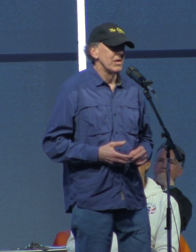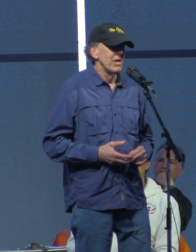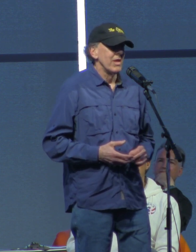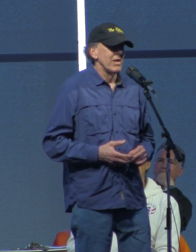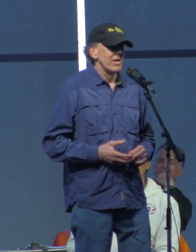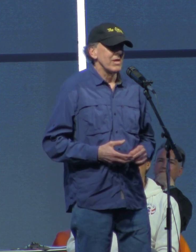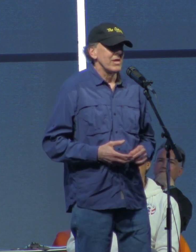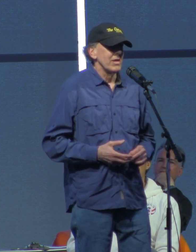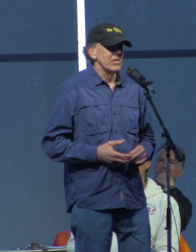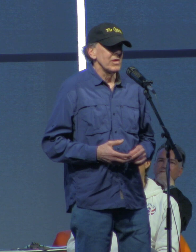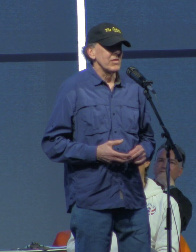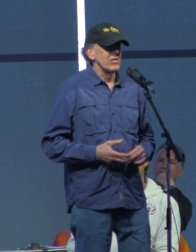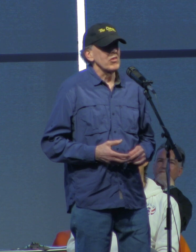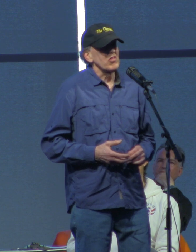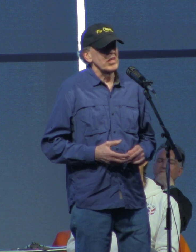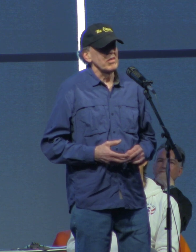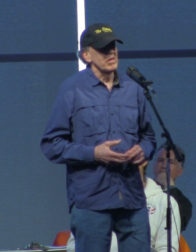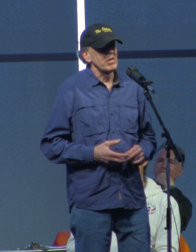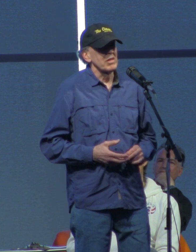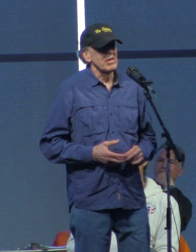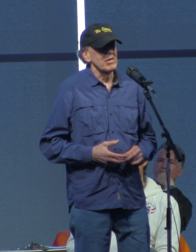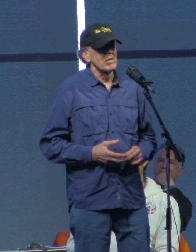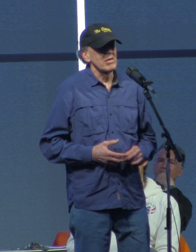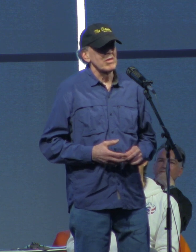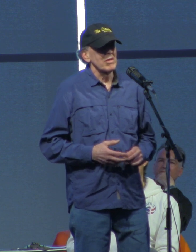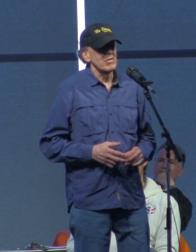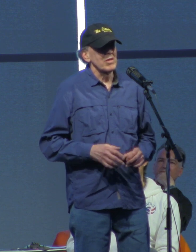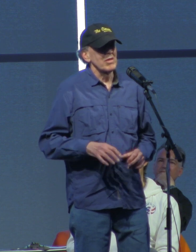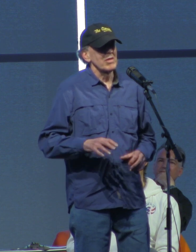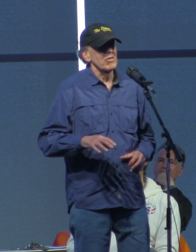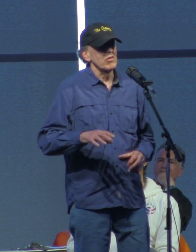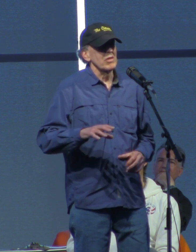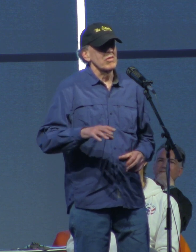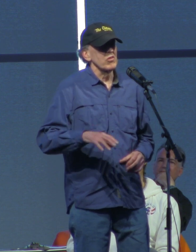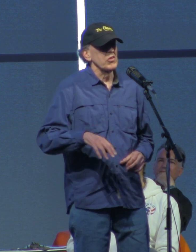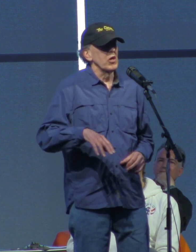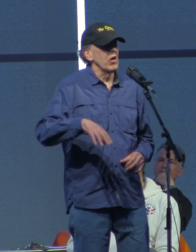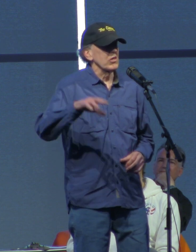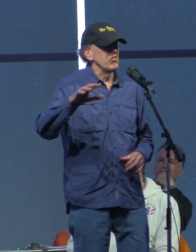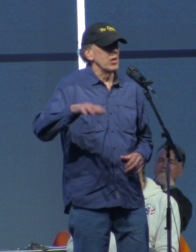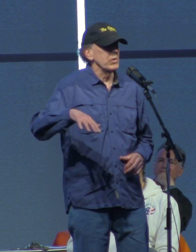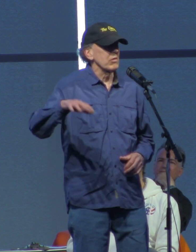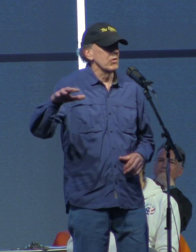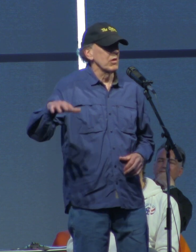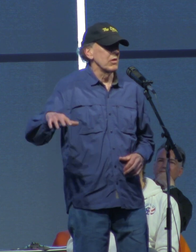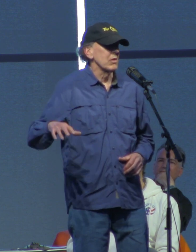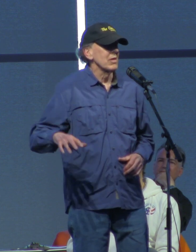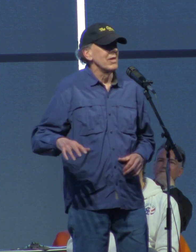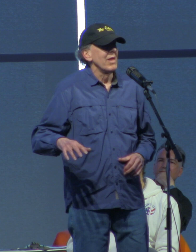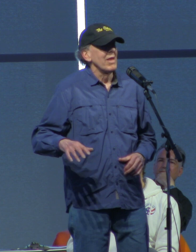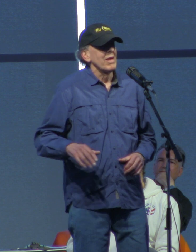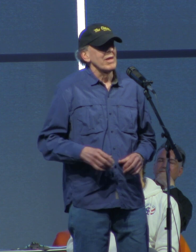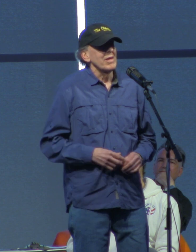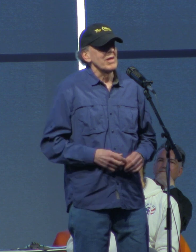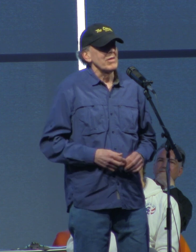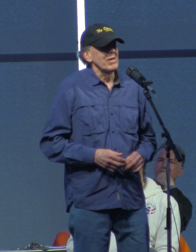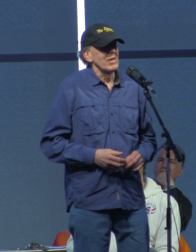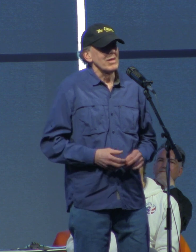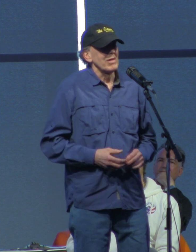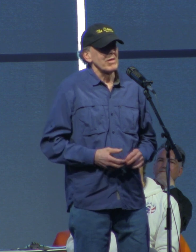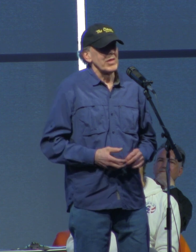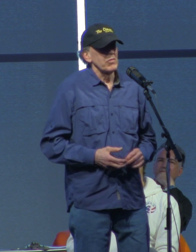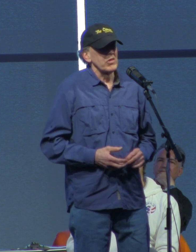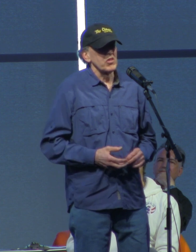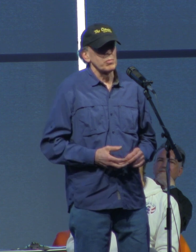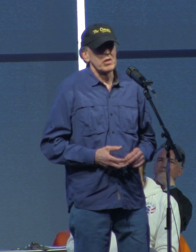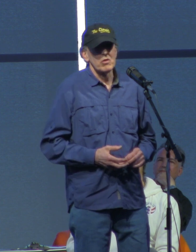did. And then she said that there's a dog, a jumping dog, and